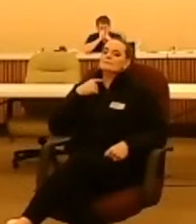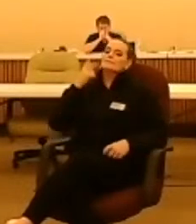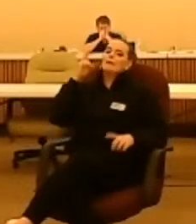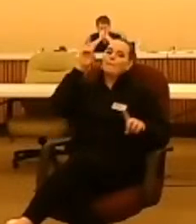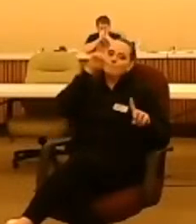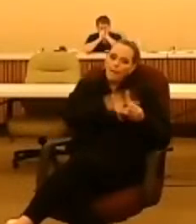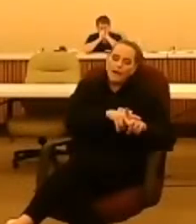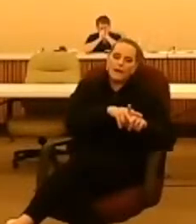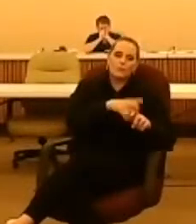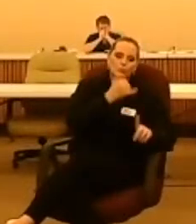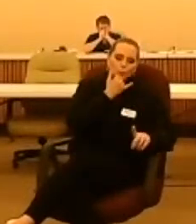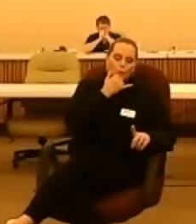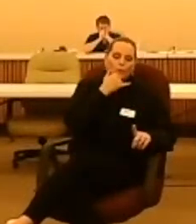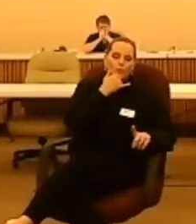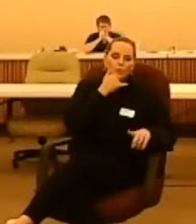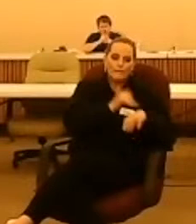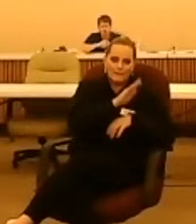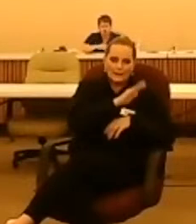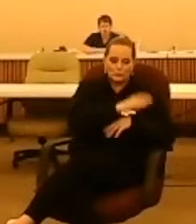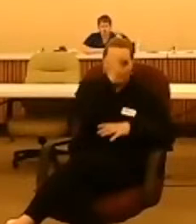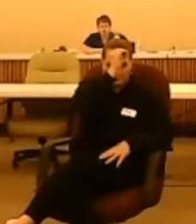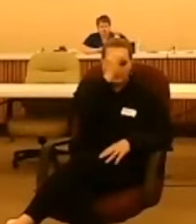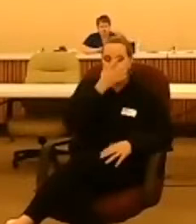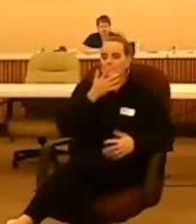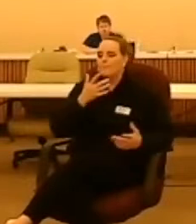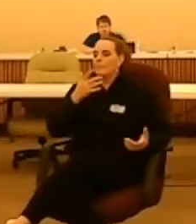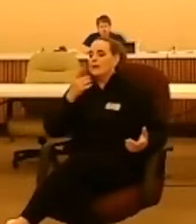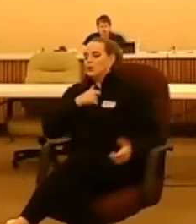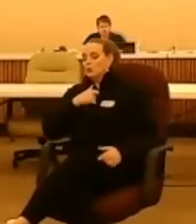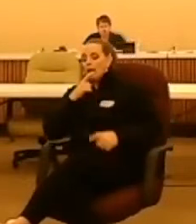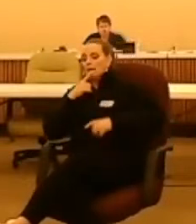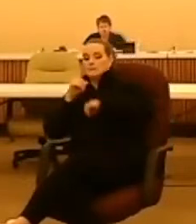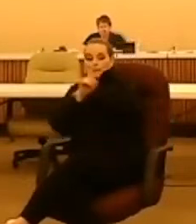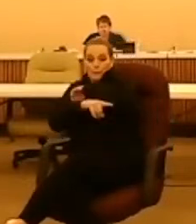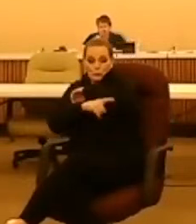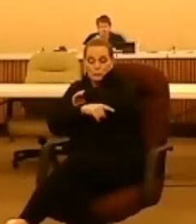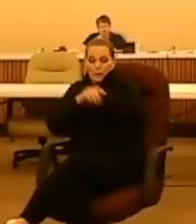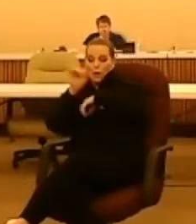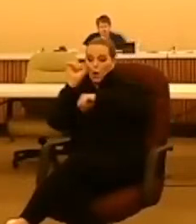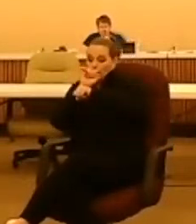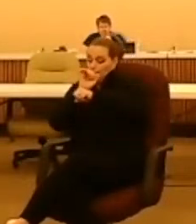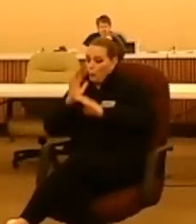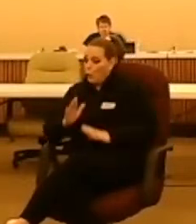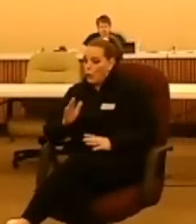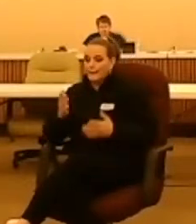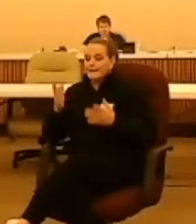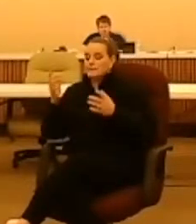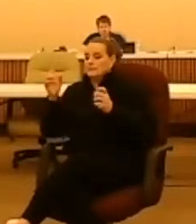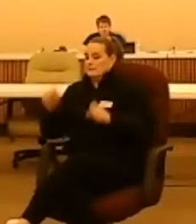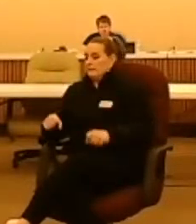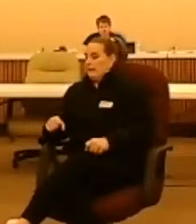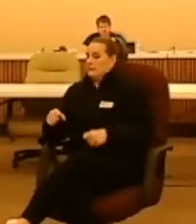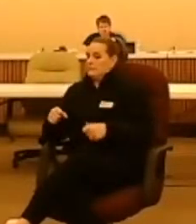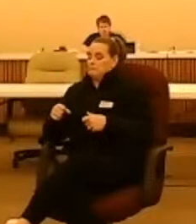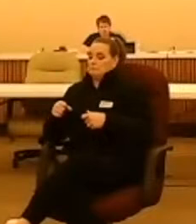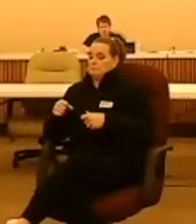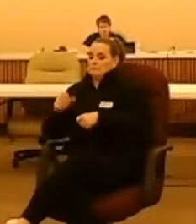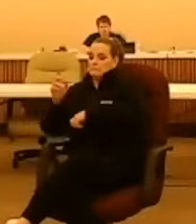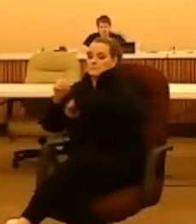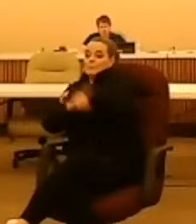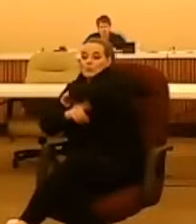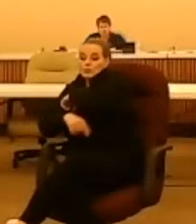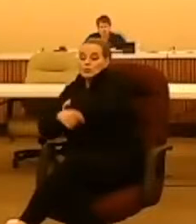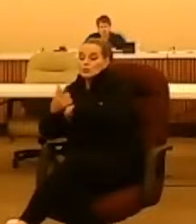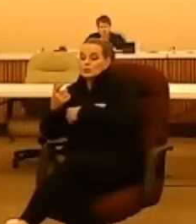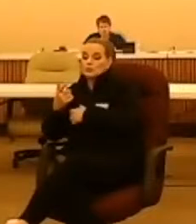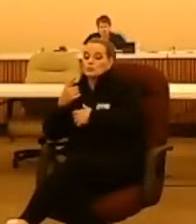that advisory opinion. You could sanction the employee, you could rather censure the